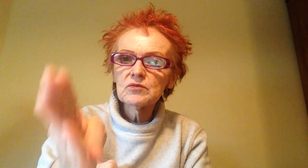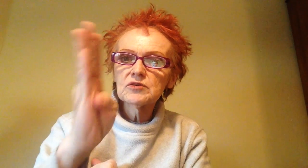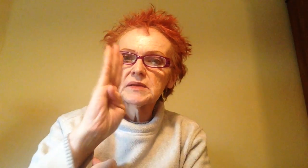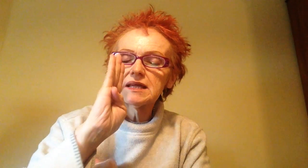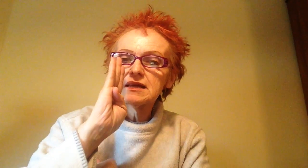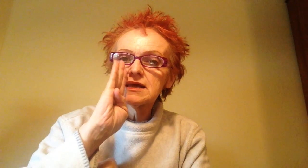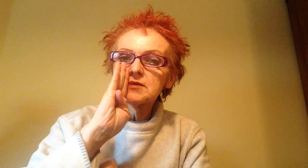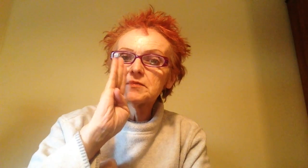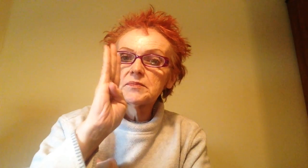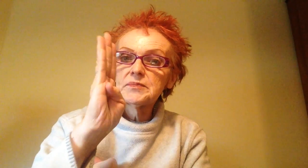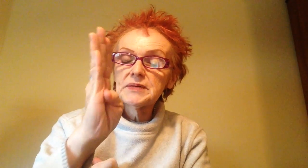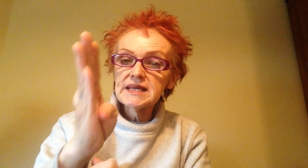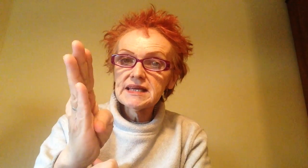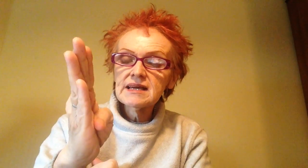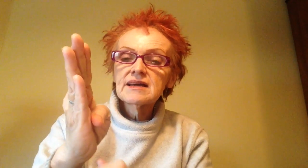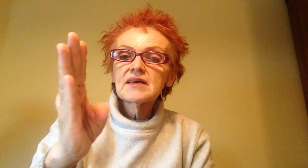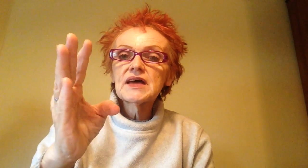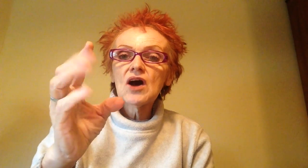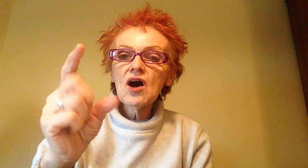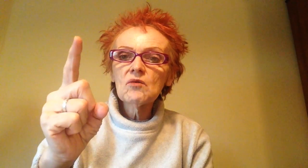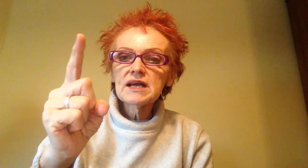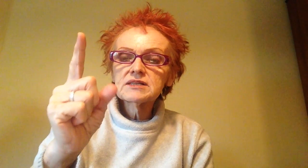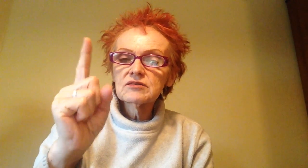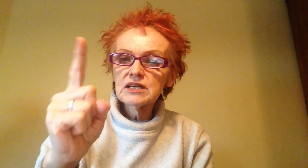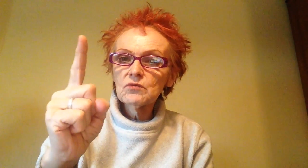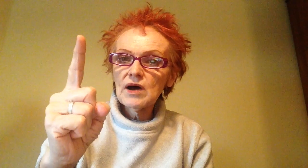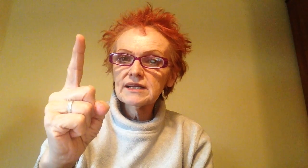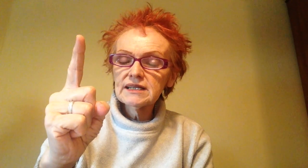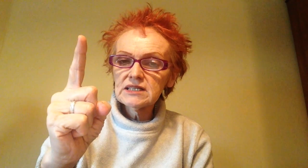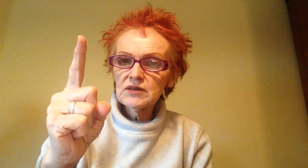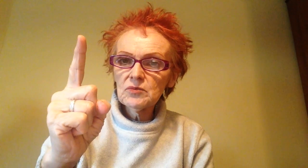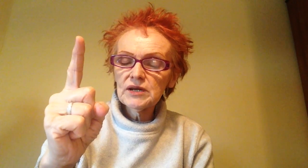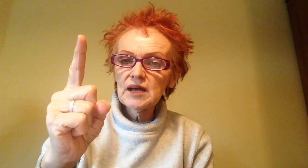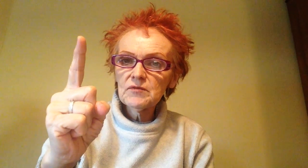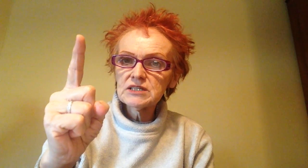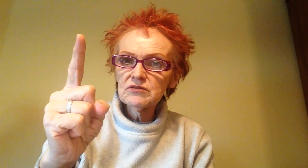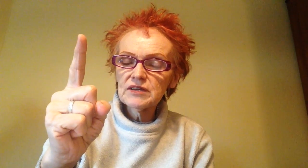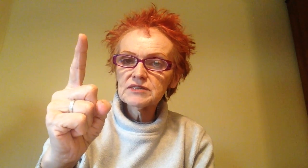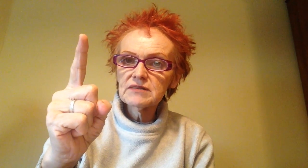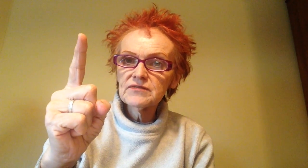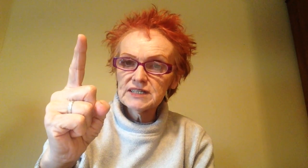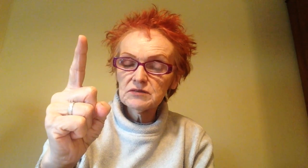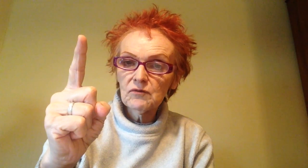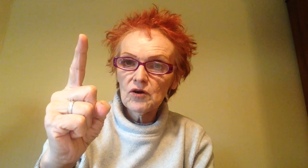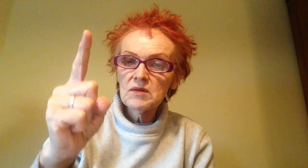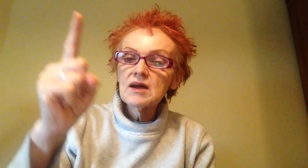word be. And then always you need one index finger pointing up, rest of your fingers in a fist form,